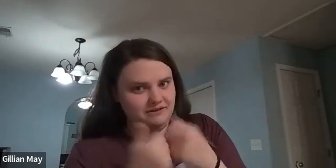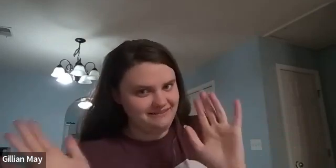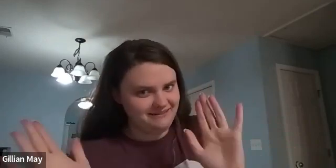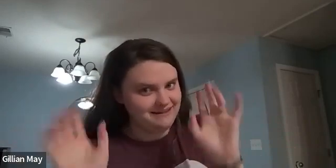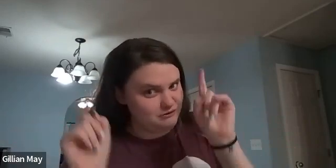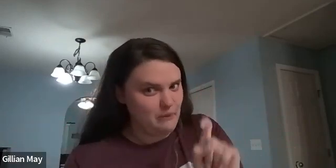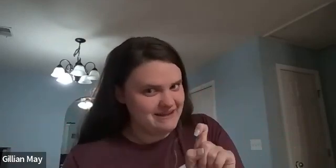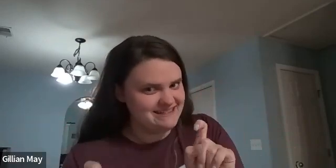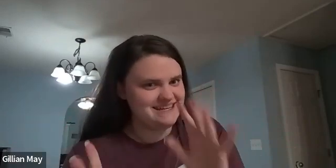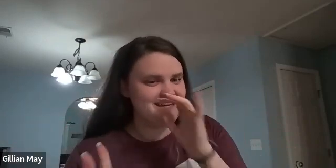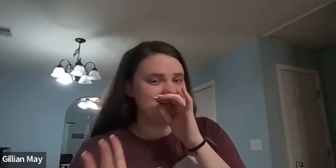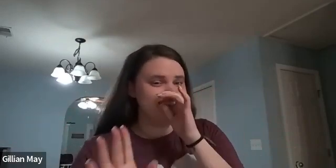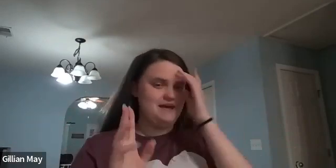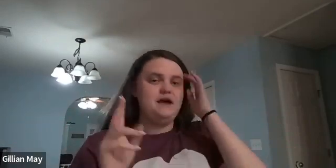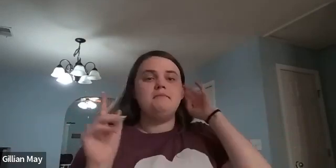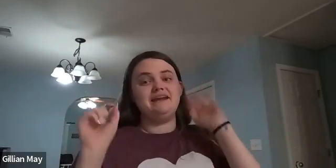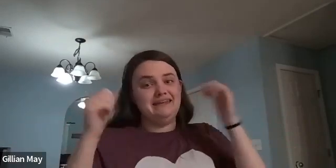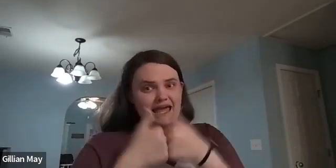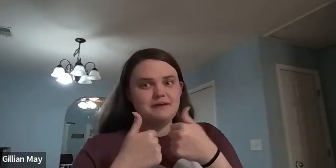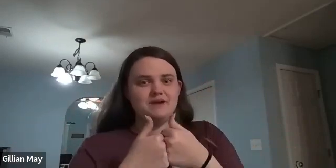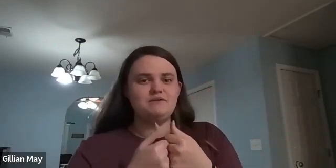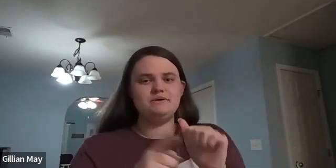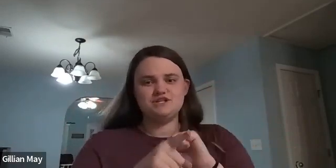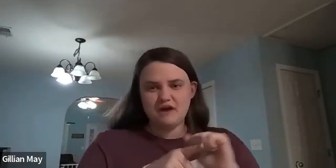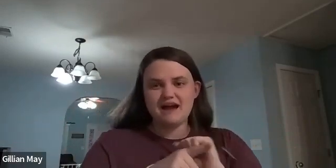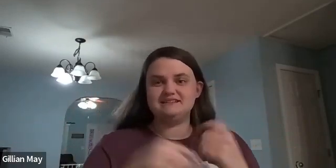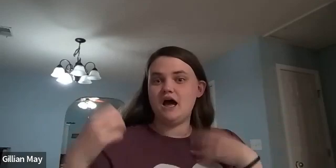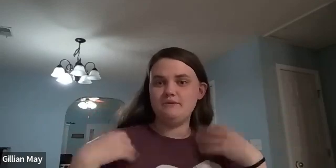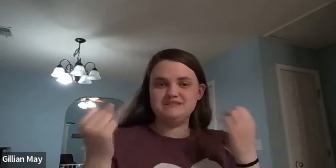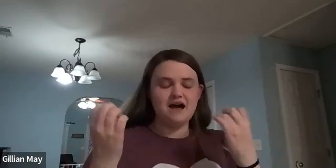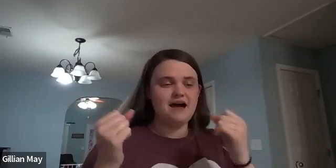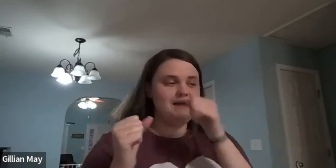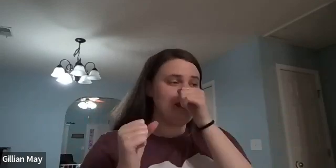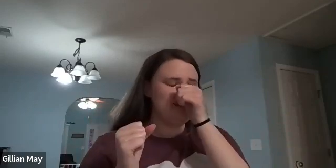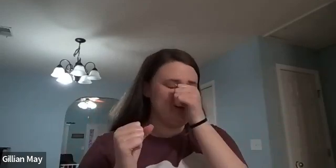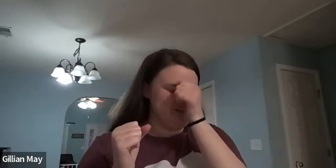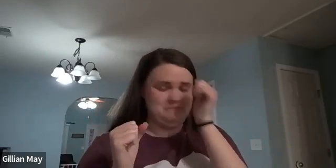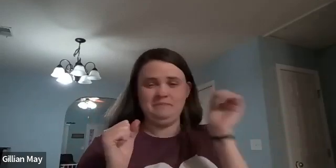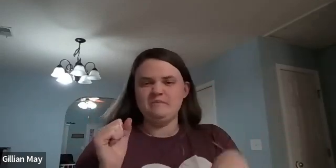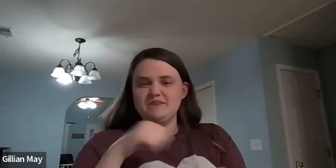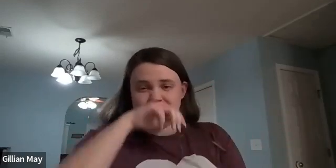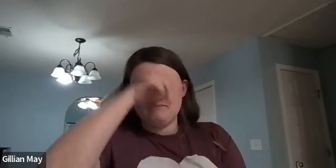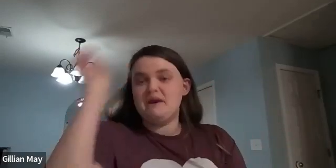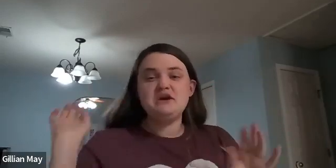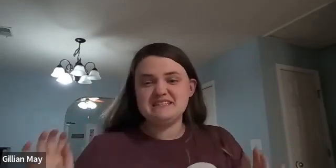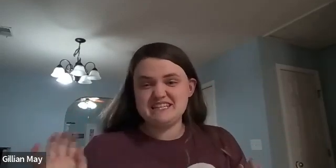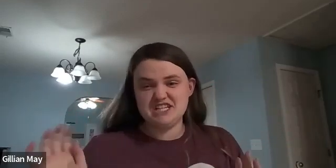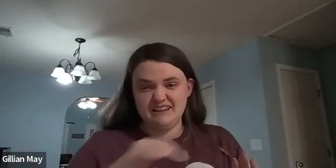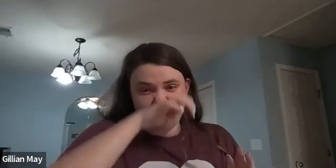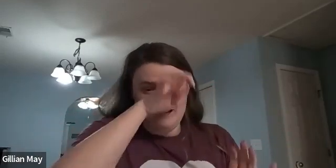really, not a quiz test, but a game kind of where we just practice. I will sign, and my nose is itchy. I